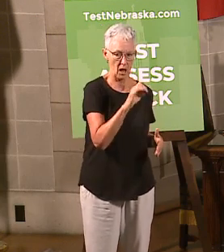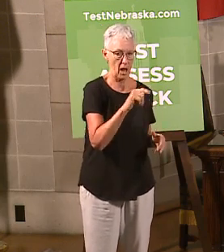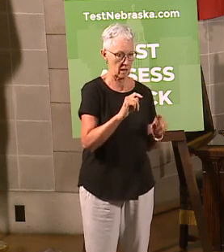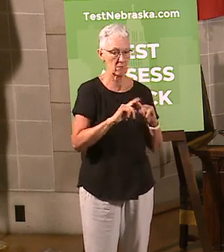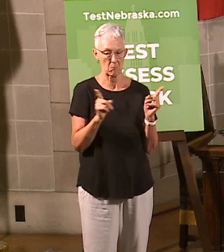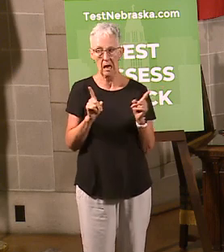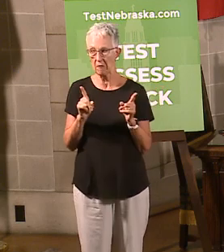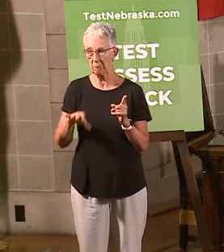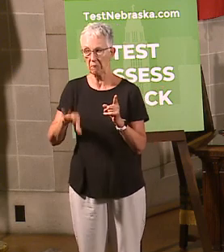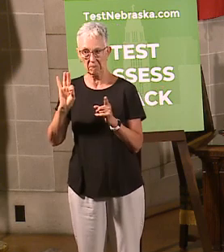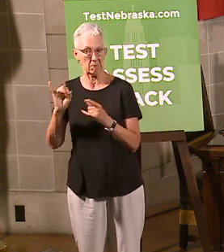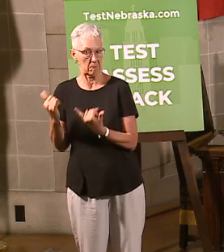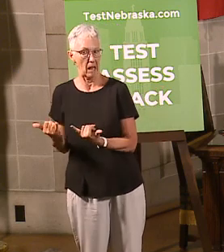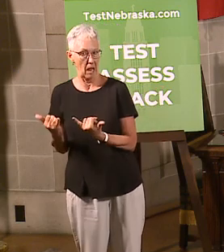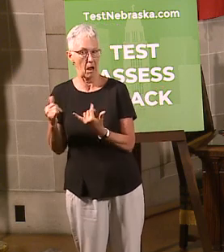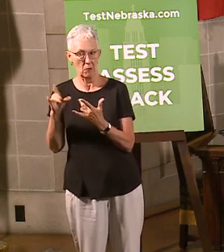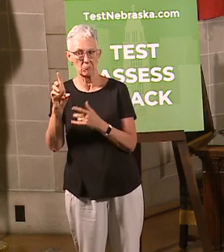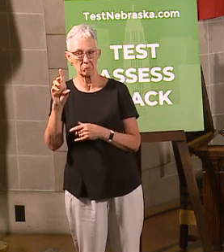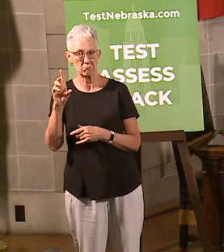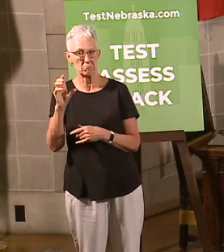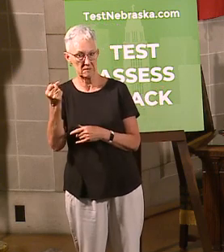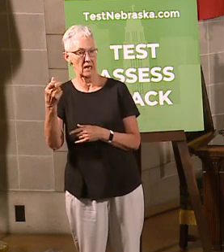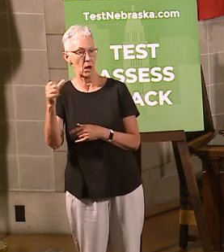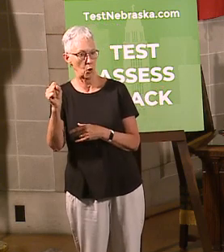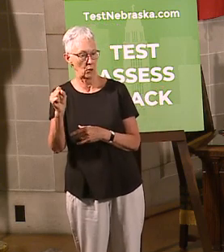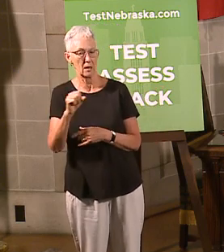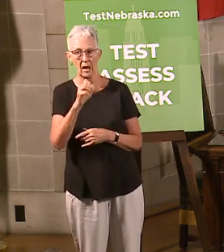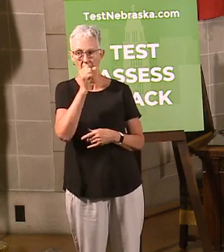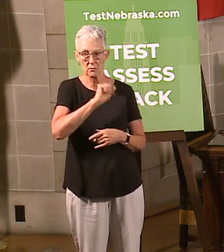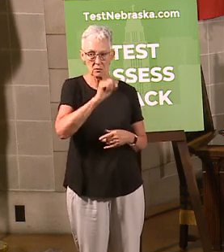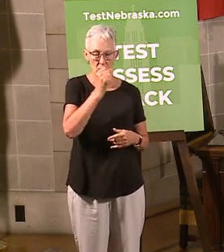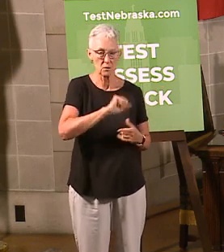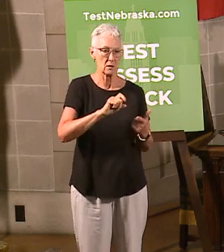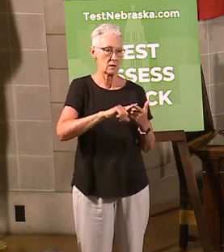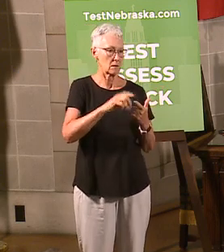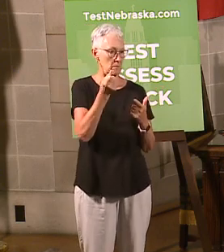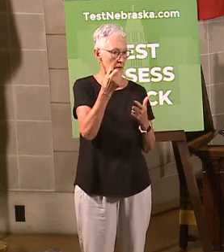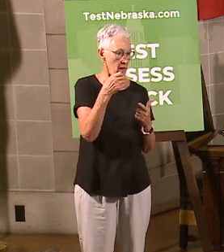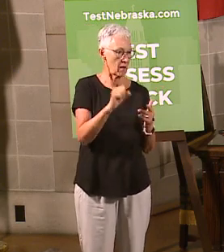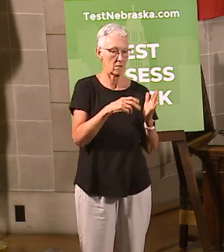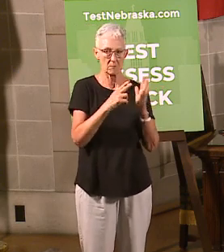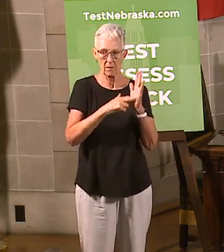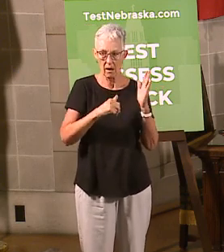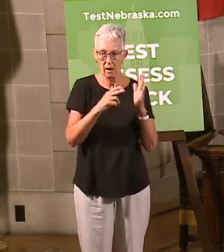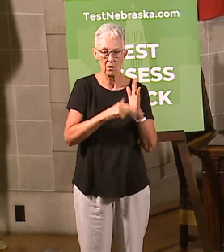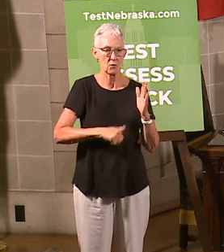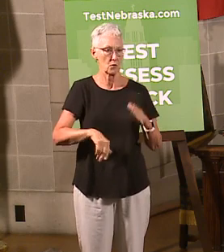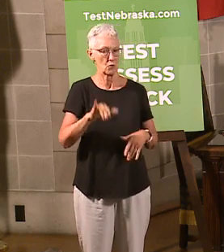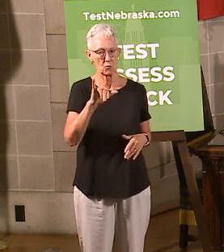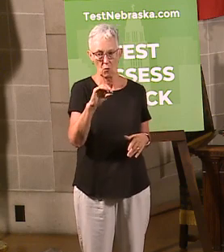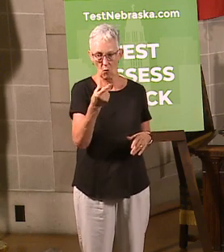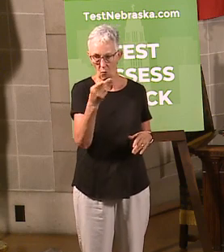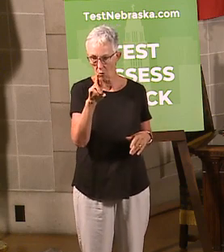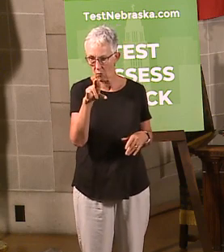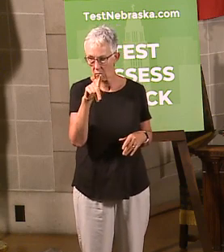then the innovation, right? So you all know with ice cream and milk and yogurt and cheese and butter, we can name so many dairy products. They're continuing to grow, and